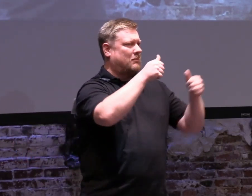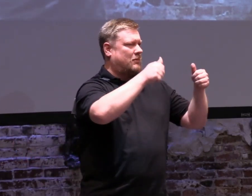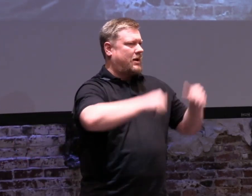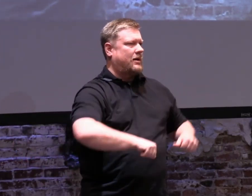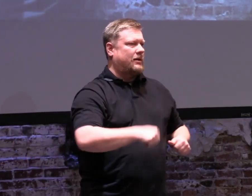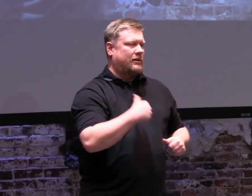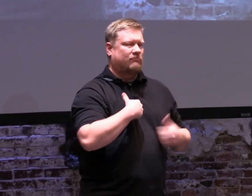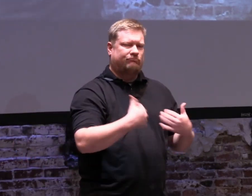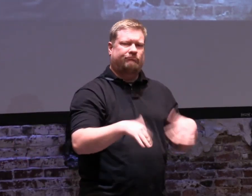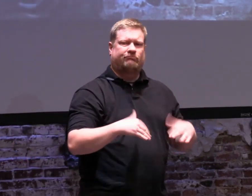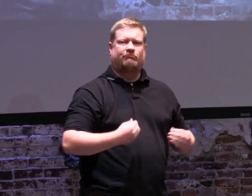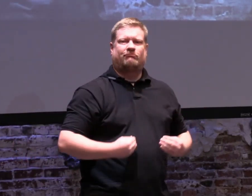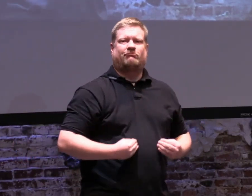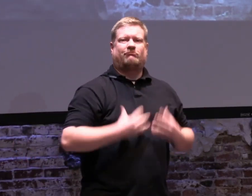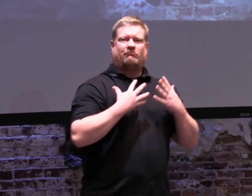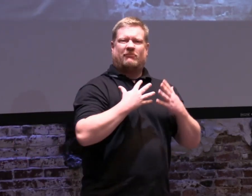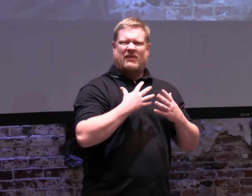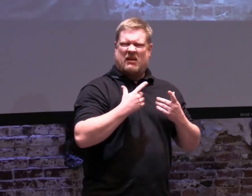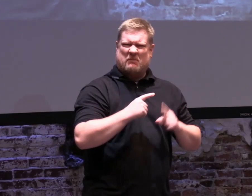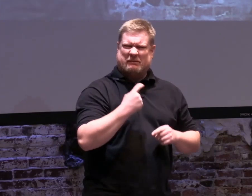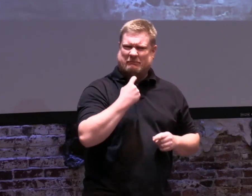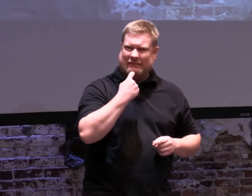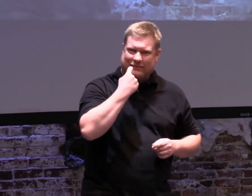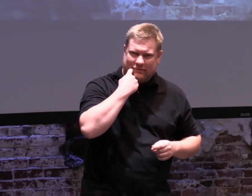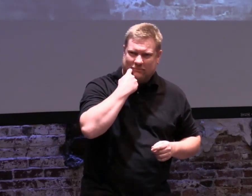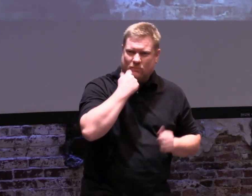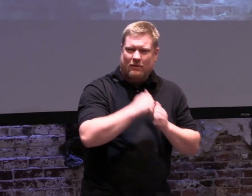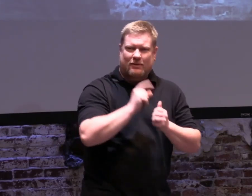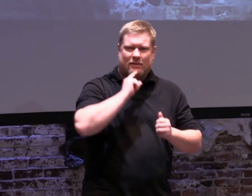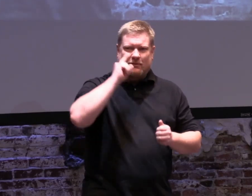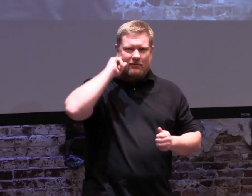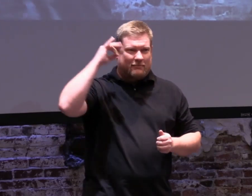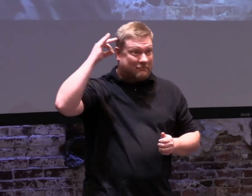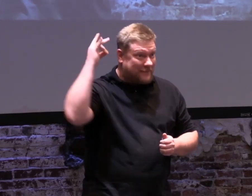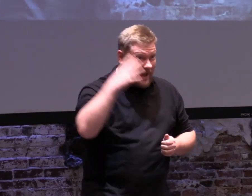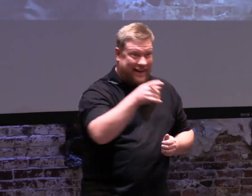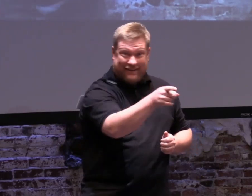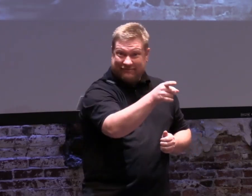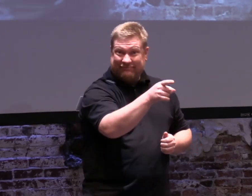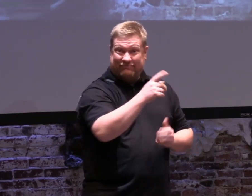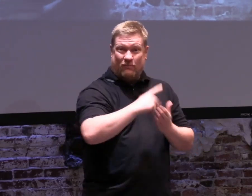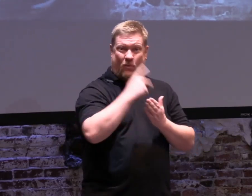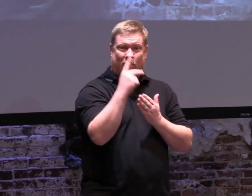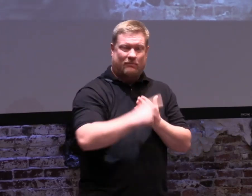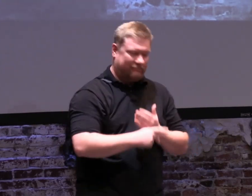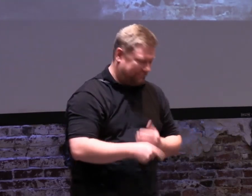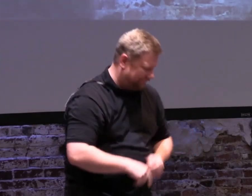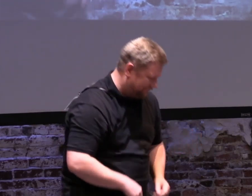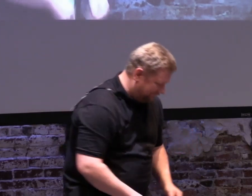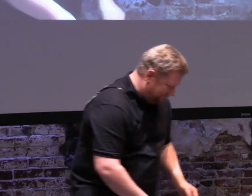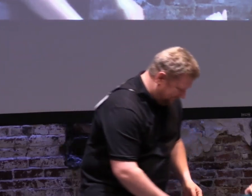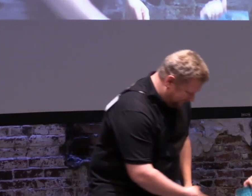curtain. I brought with me one piece that has inspired me. Again, we bring up the name Deaf